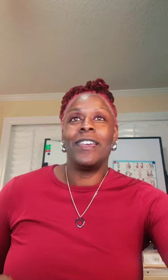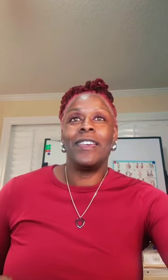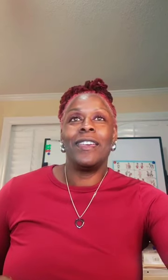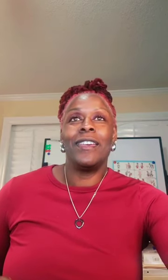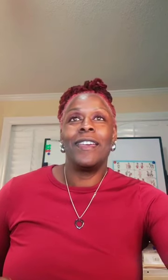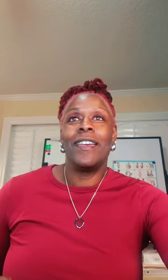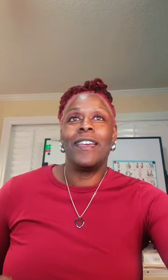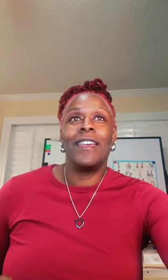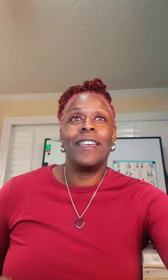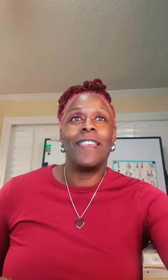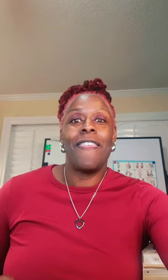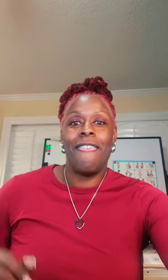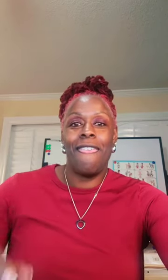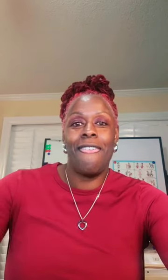Okay.